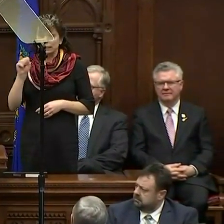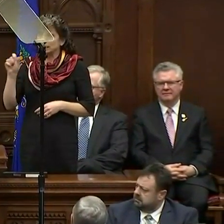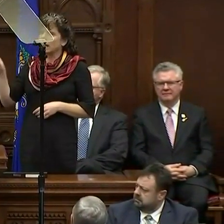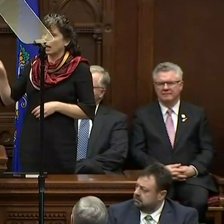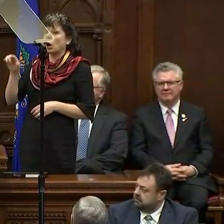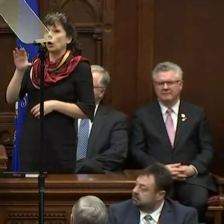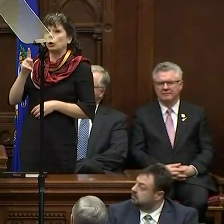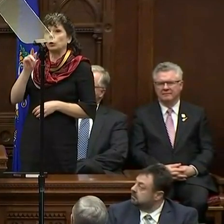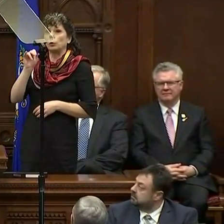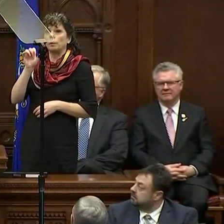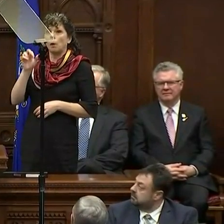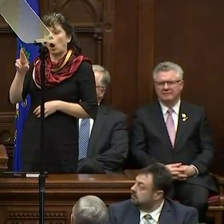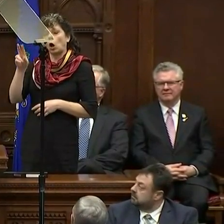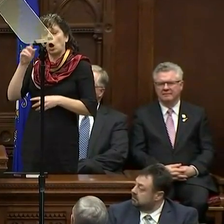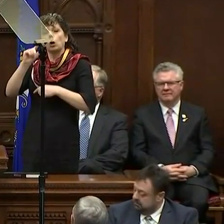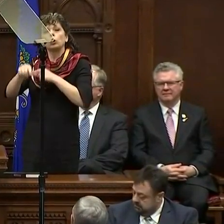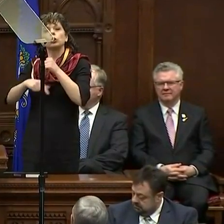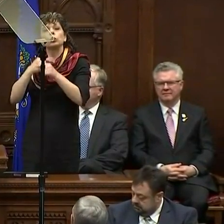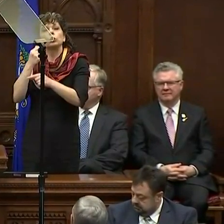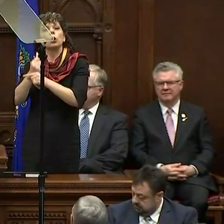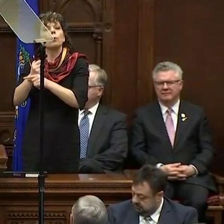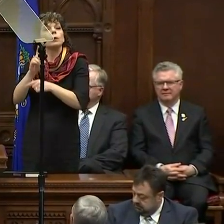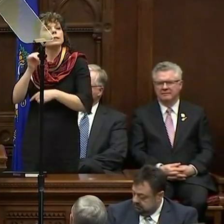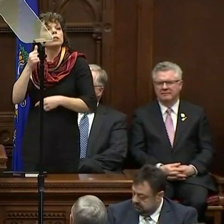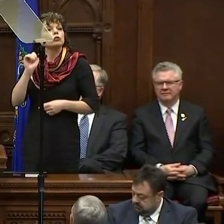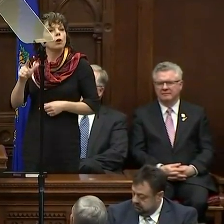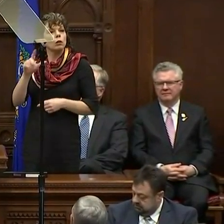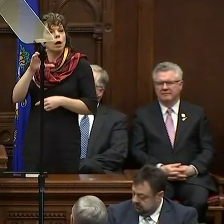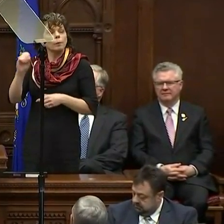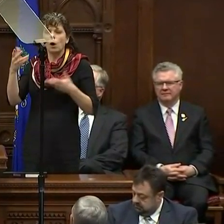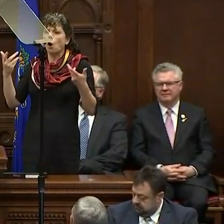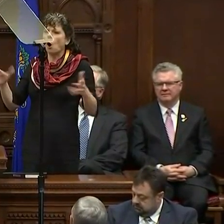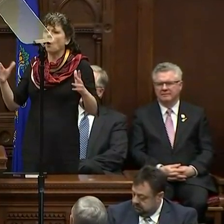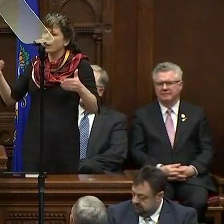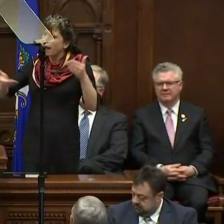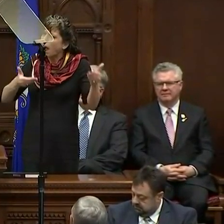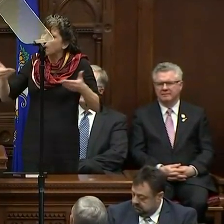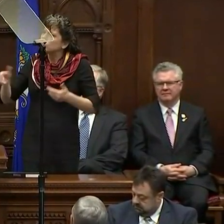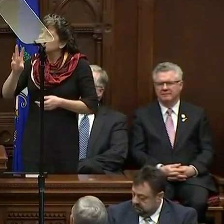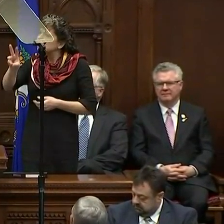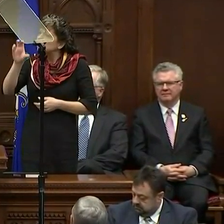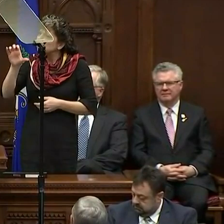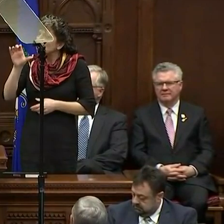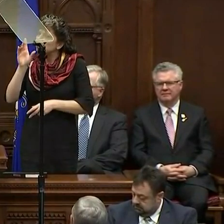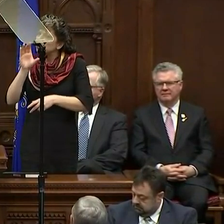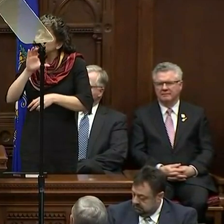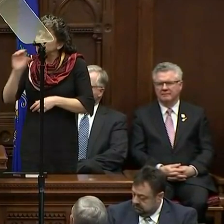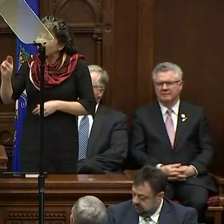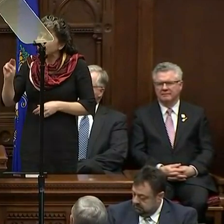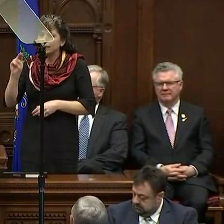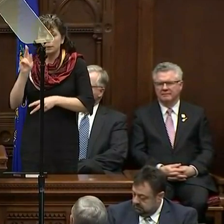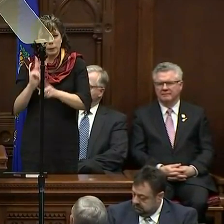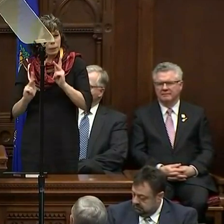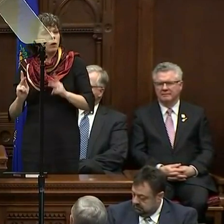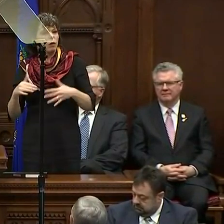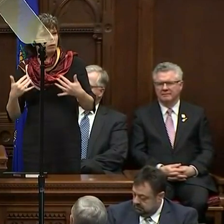global digital company that has already hired about 600 Connecticut employees. And how about